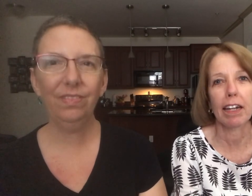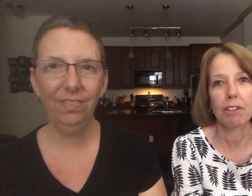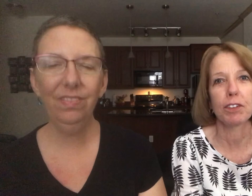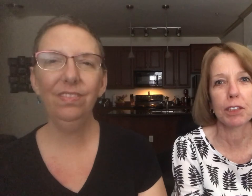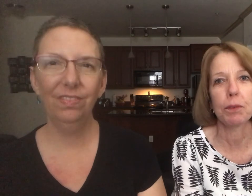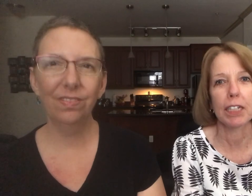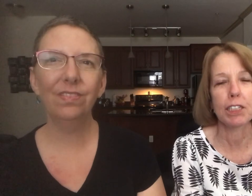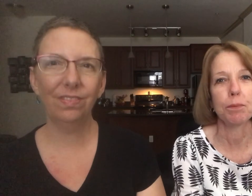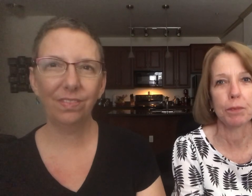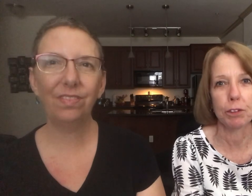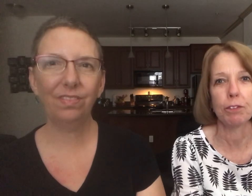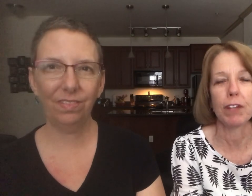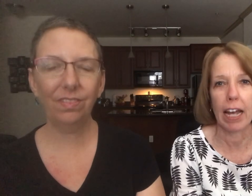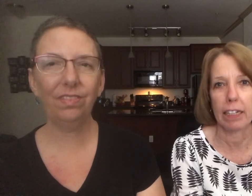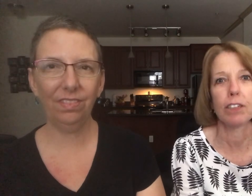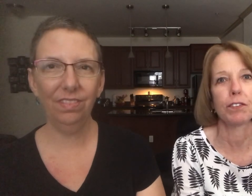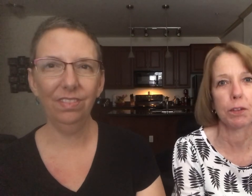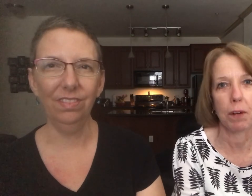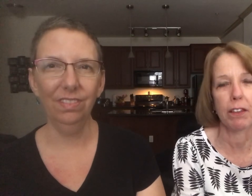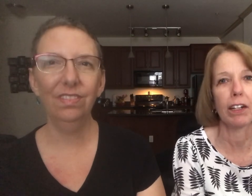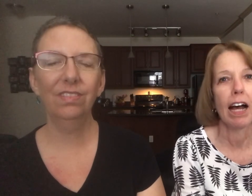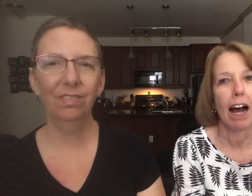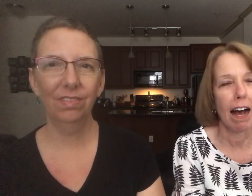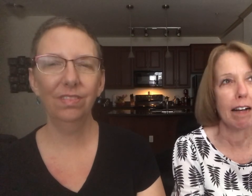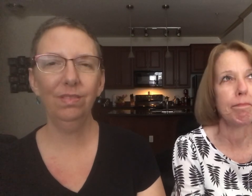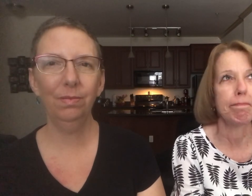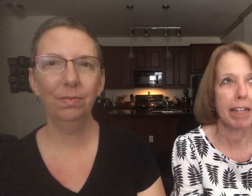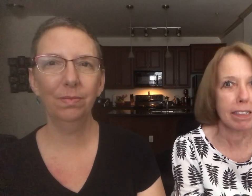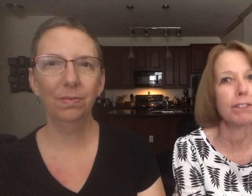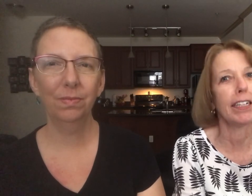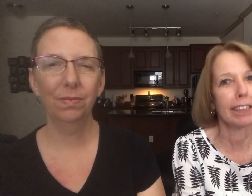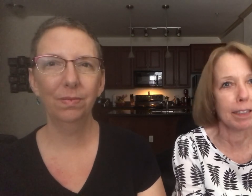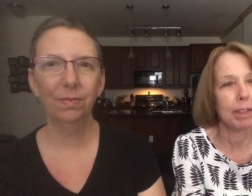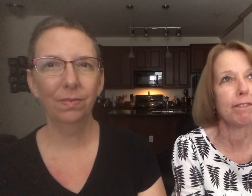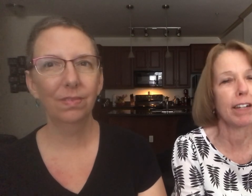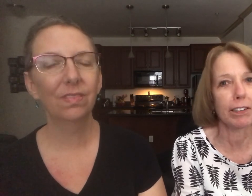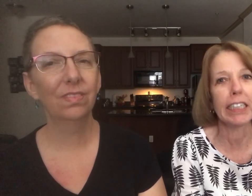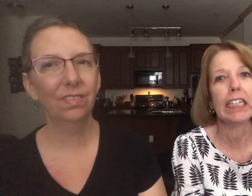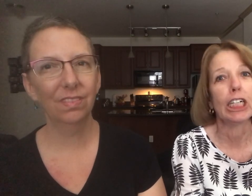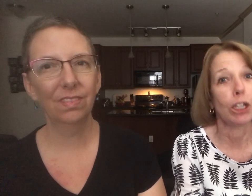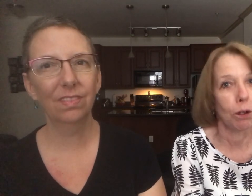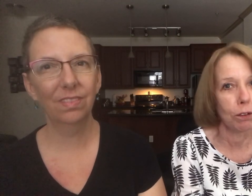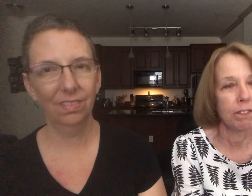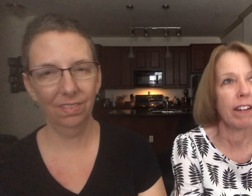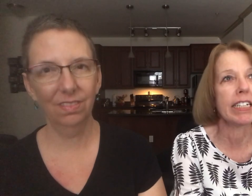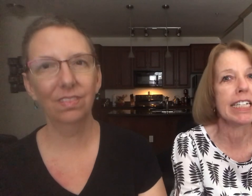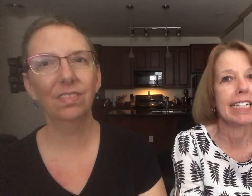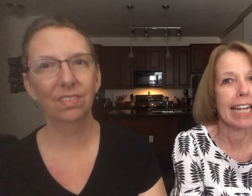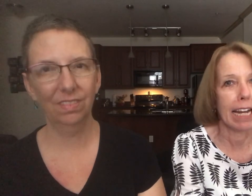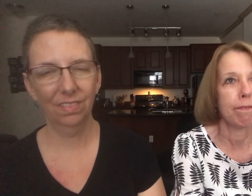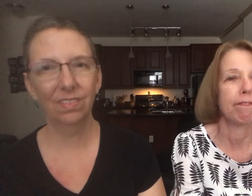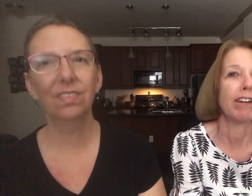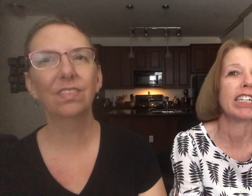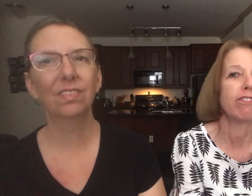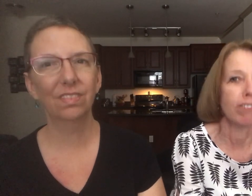that I really wanted to move out here for the weather. Pennsylvania can be very cold, very damp, very